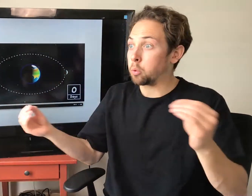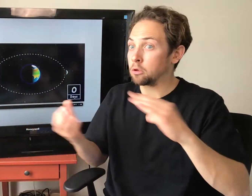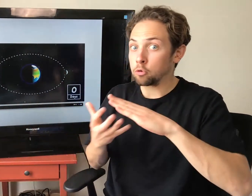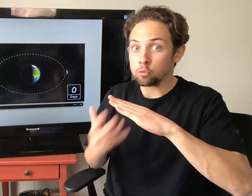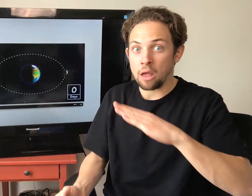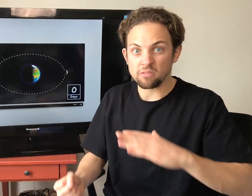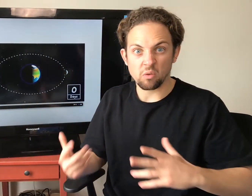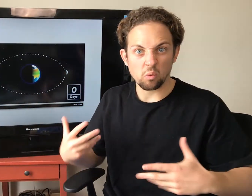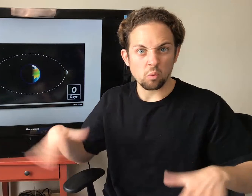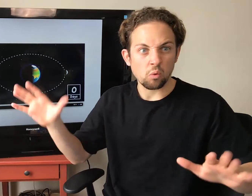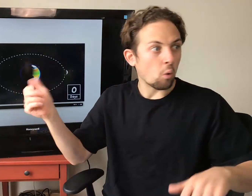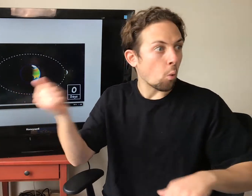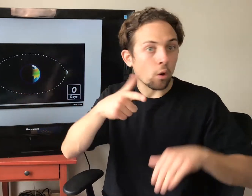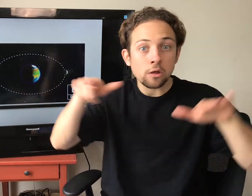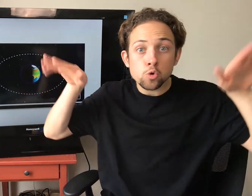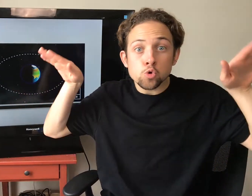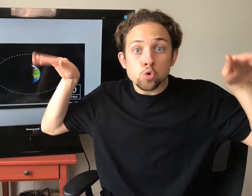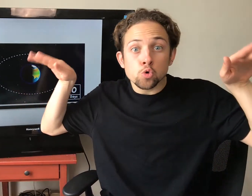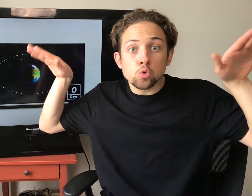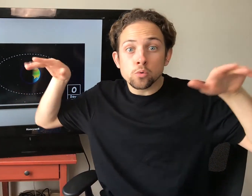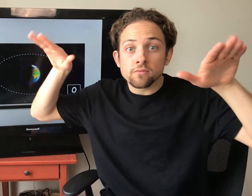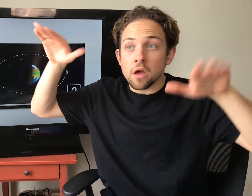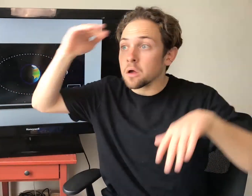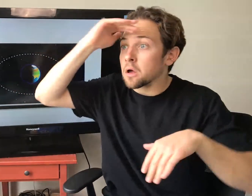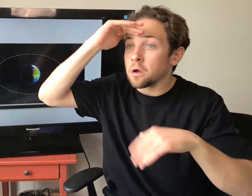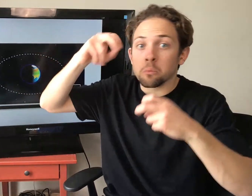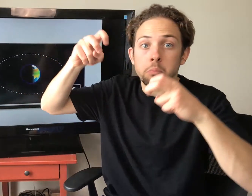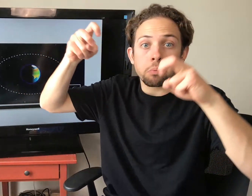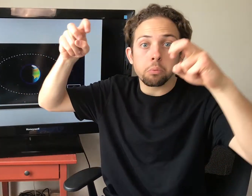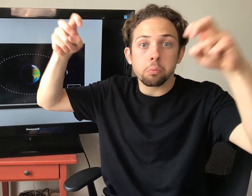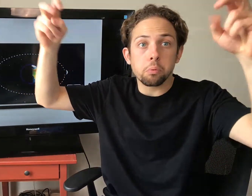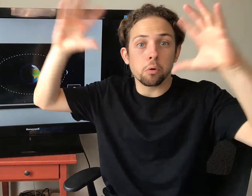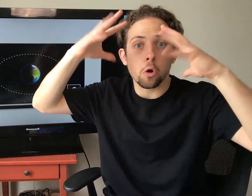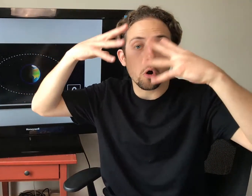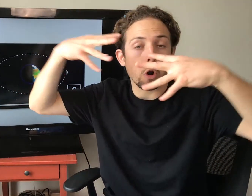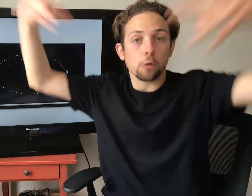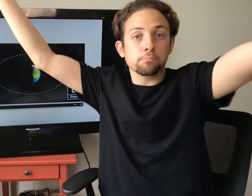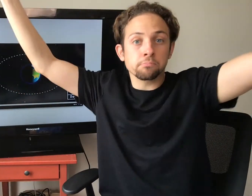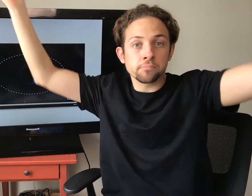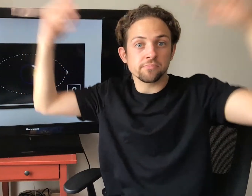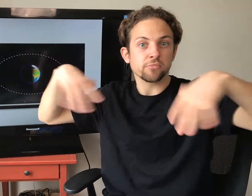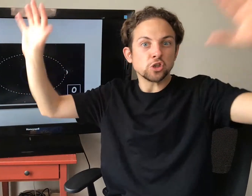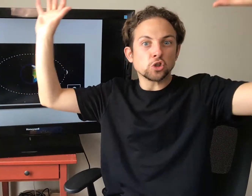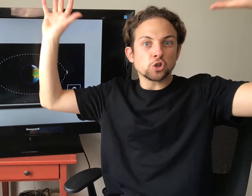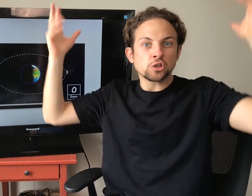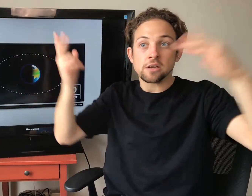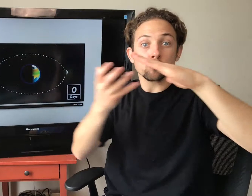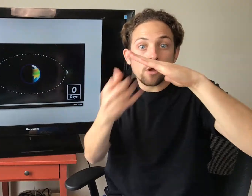Wow, gravity is really powerful. Imagine a world without gravity. We'd just all be flying